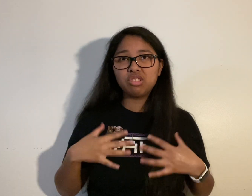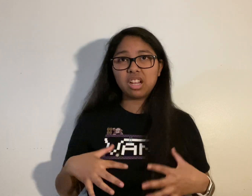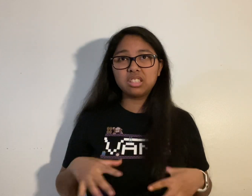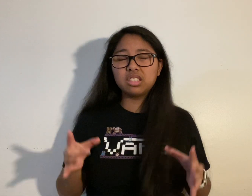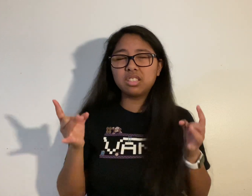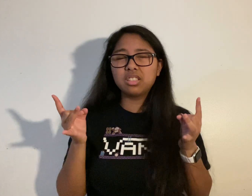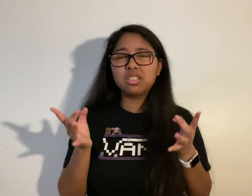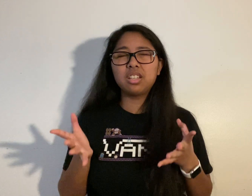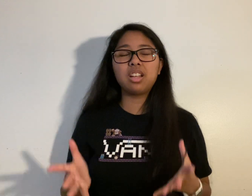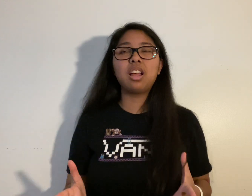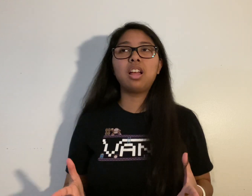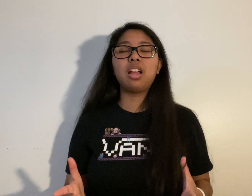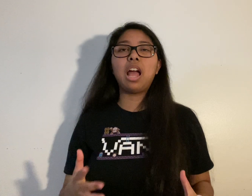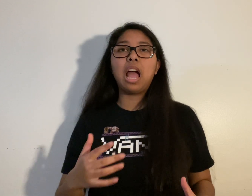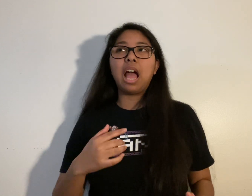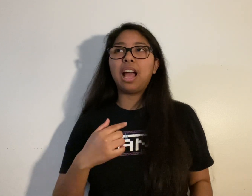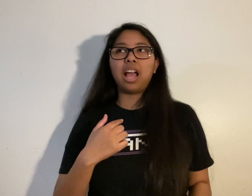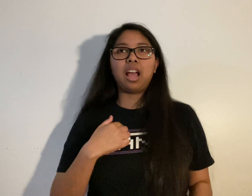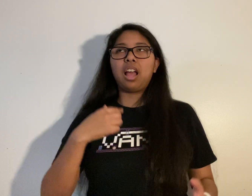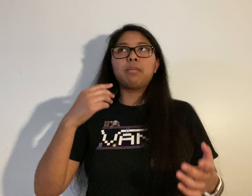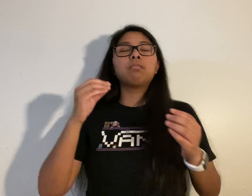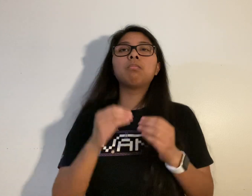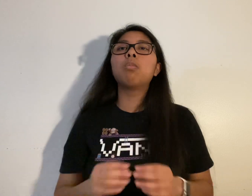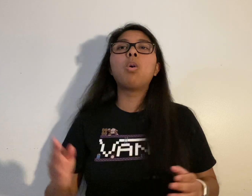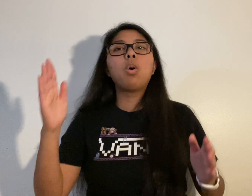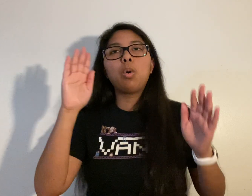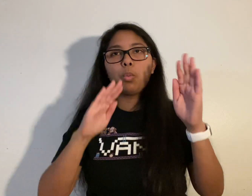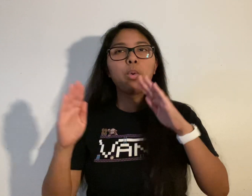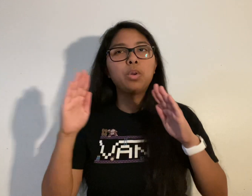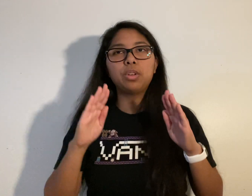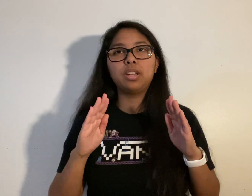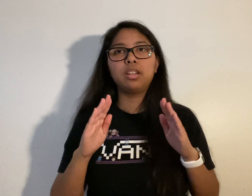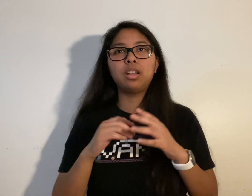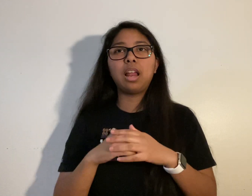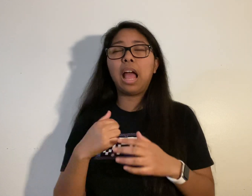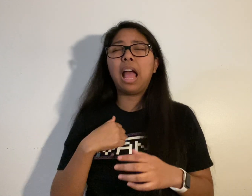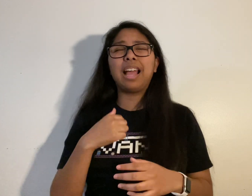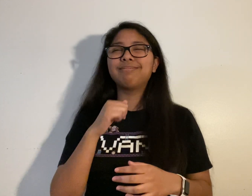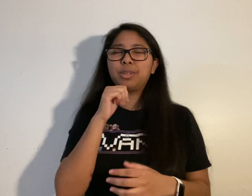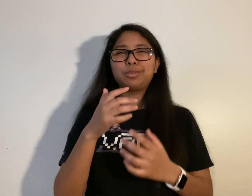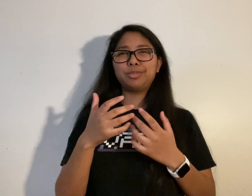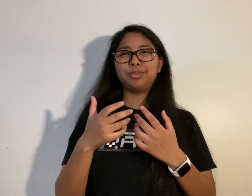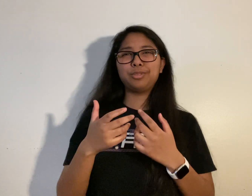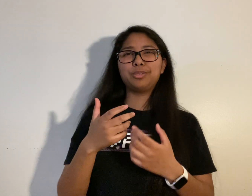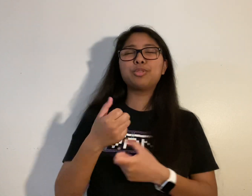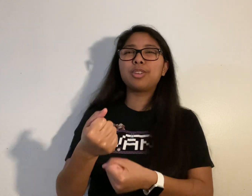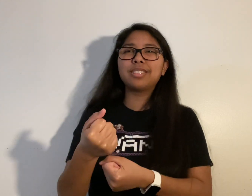I don't trust you to care about your work today. I'm feeling like you're not going to do a good job conveying